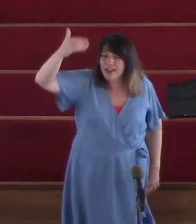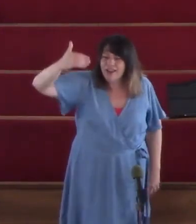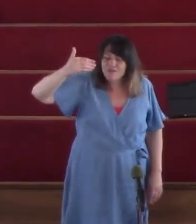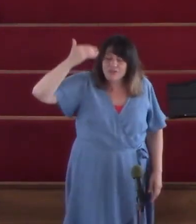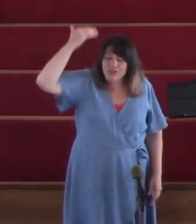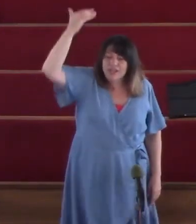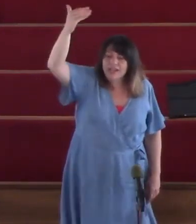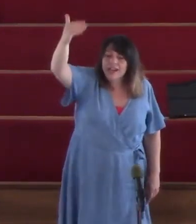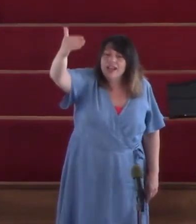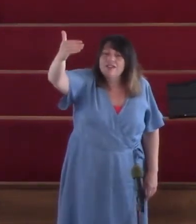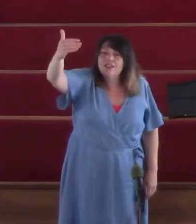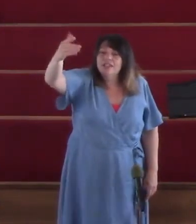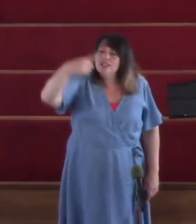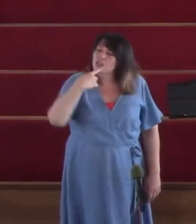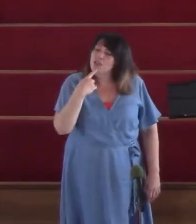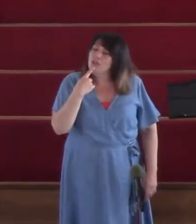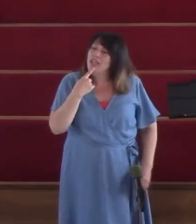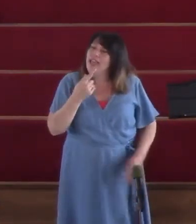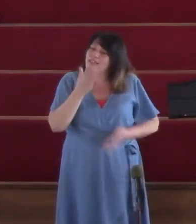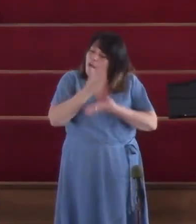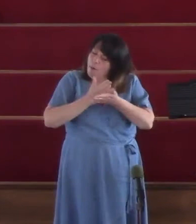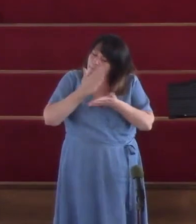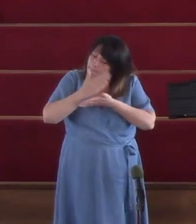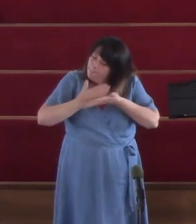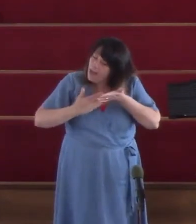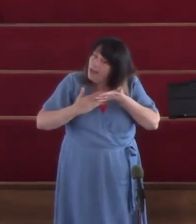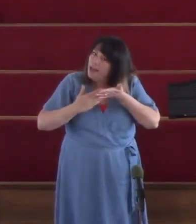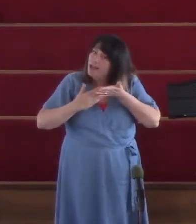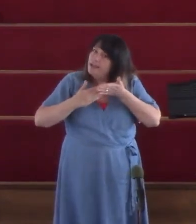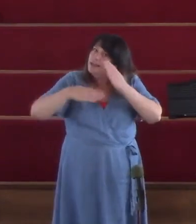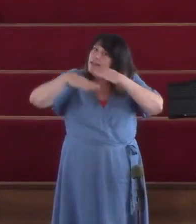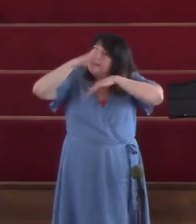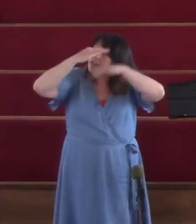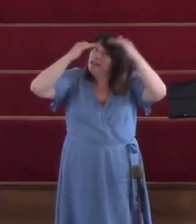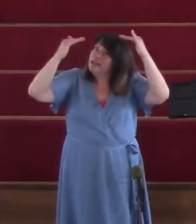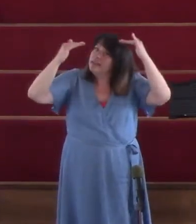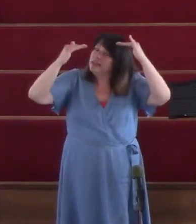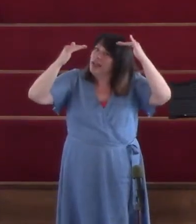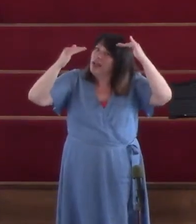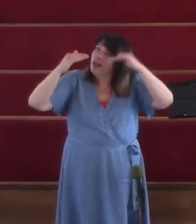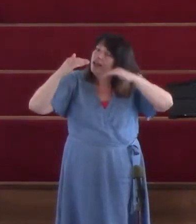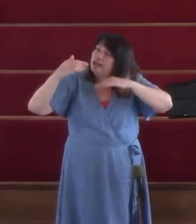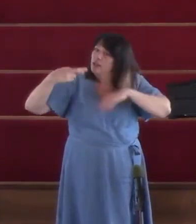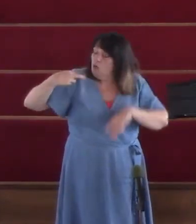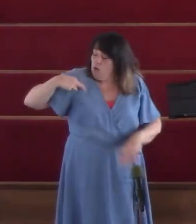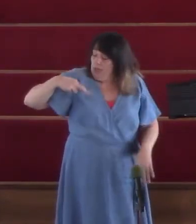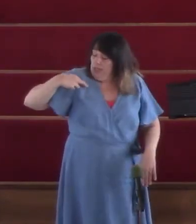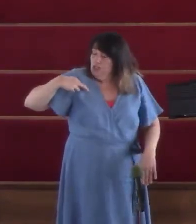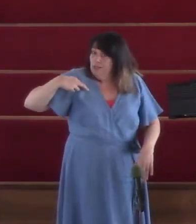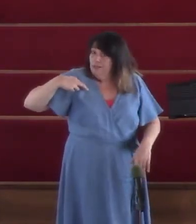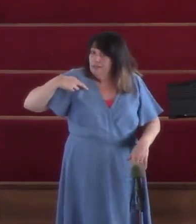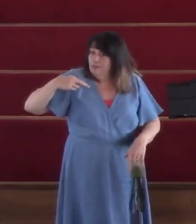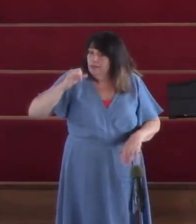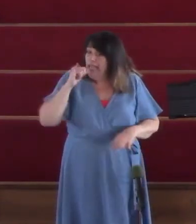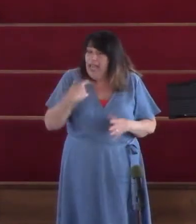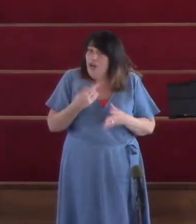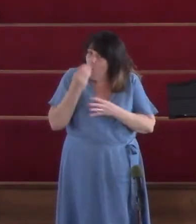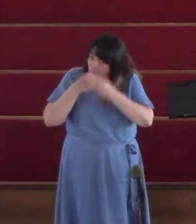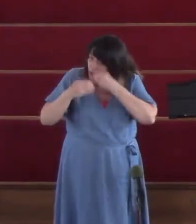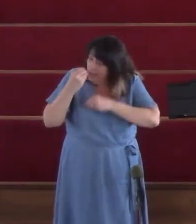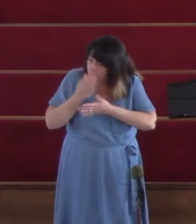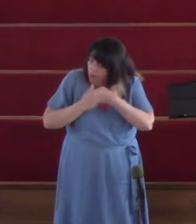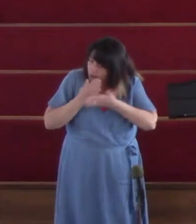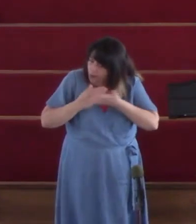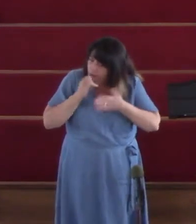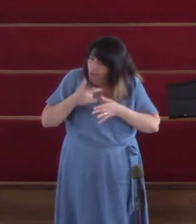yeah, you say that pie in the sky, thank God. I'm not a big pie eater because I'm a diabetic, but I'll tell